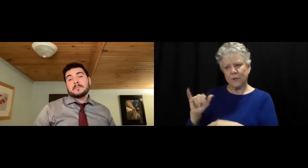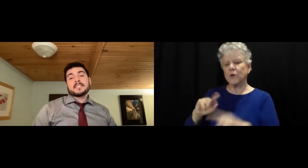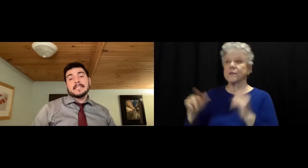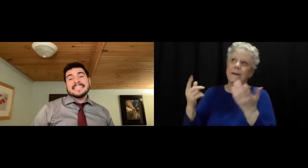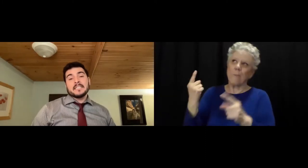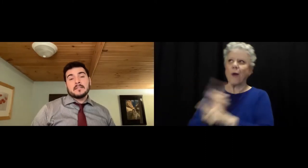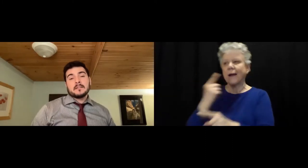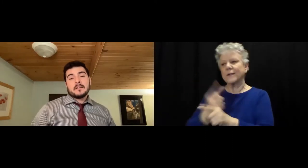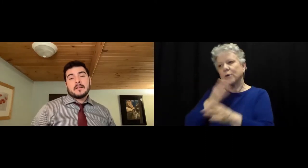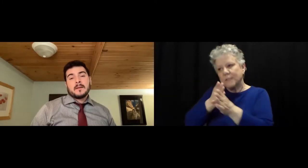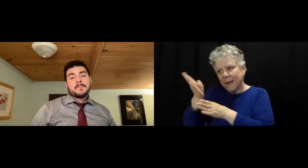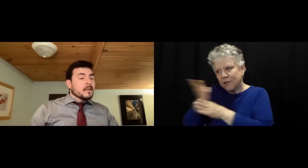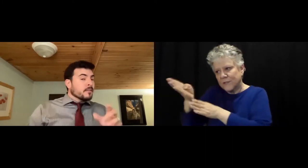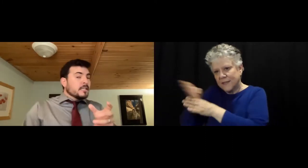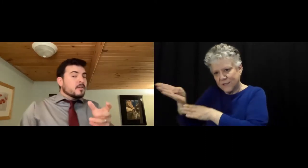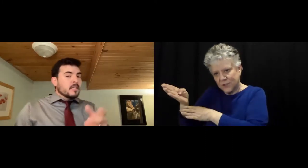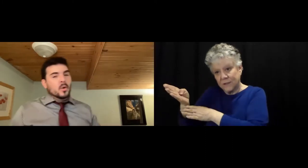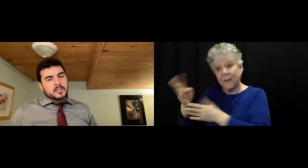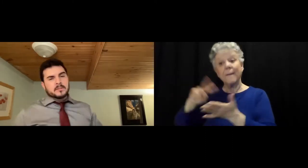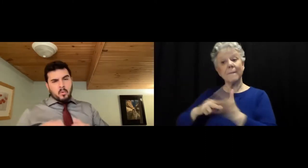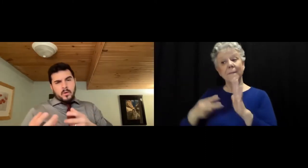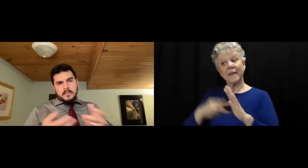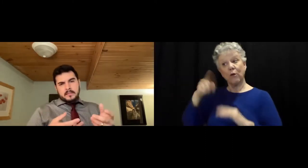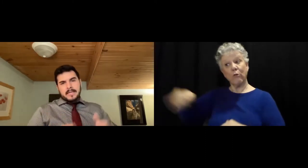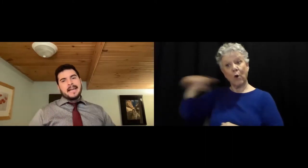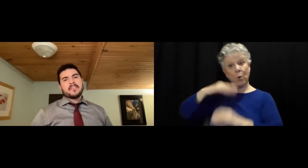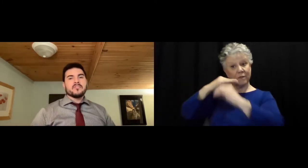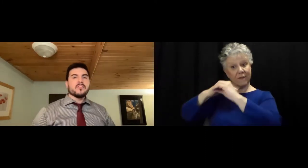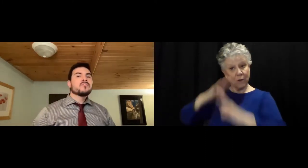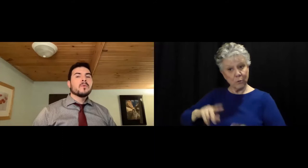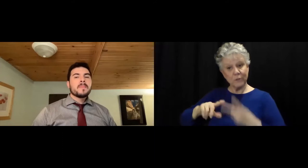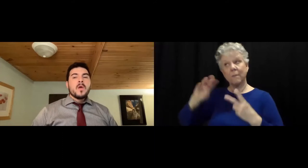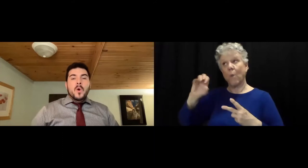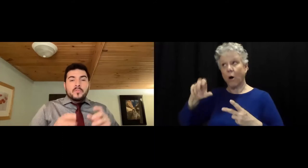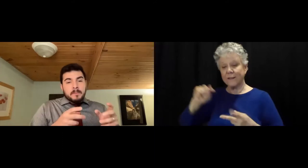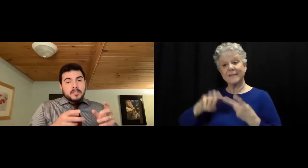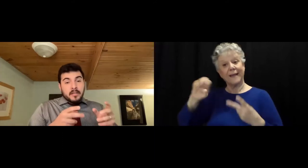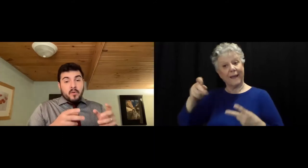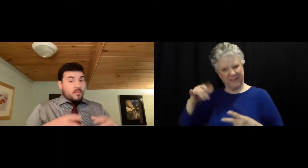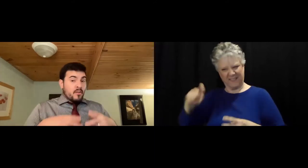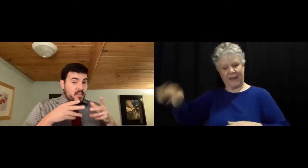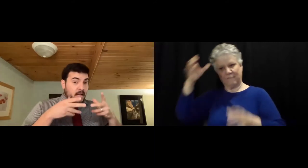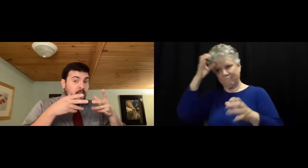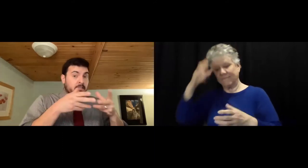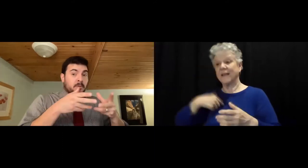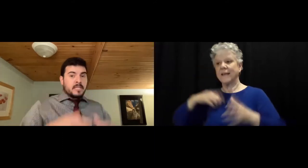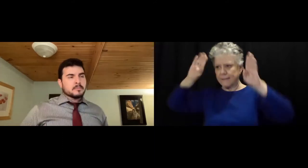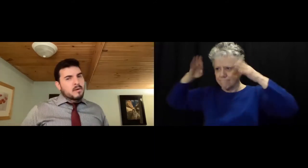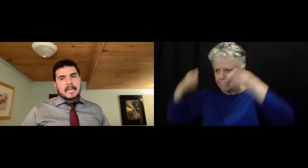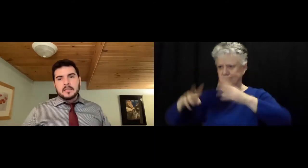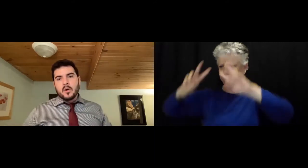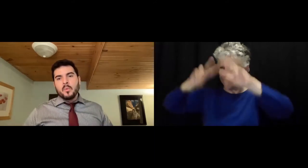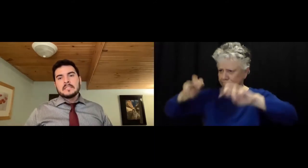practical specialization. Now, these are theologians, moralists, and ethicists who've specially devoted their theological